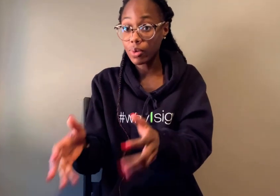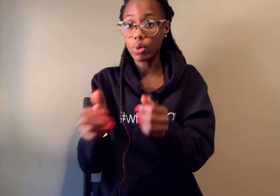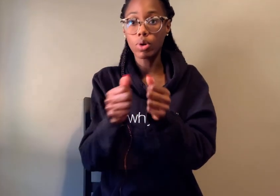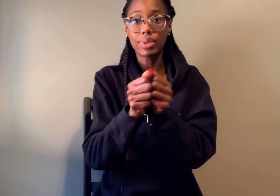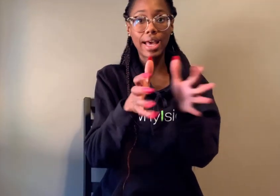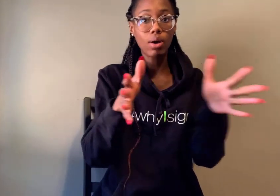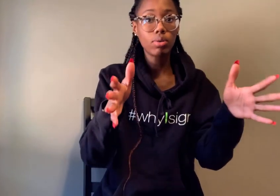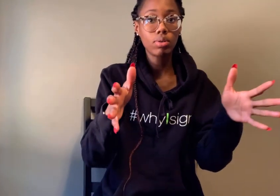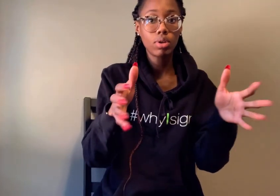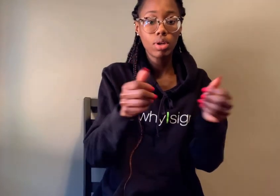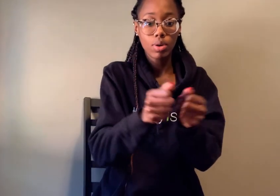or without,